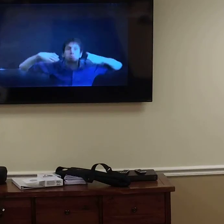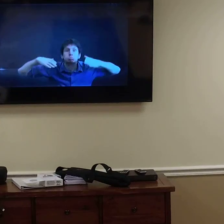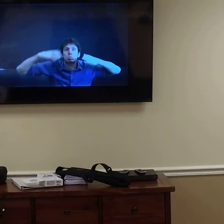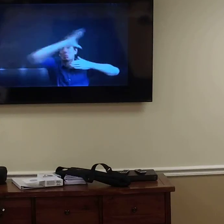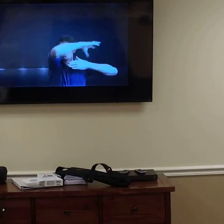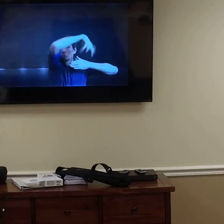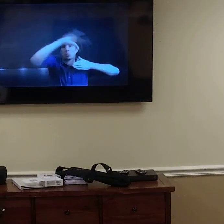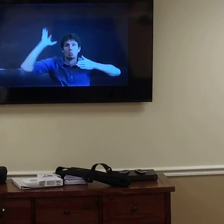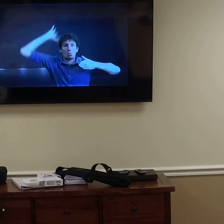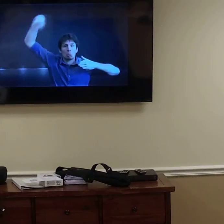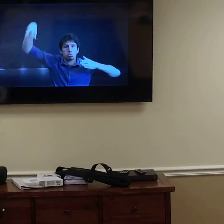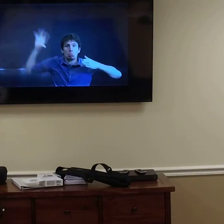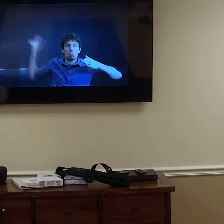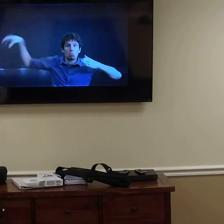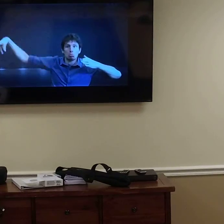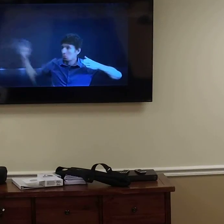gets put in the milk carton.